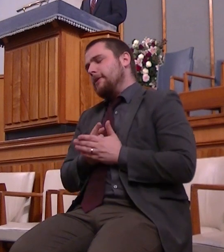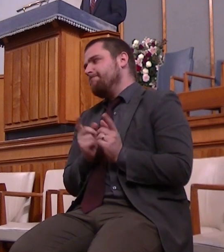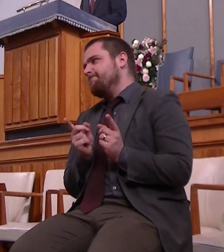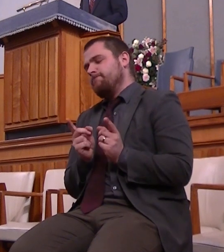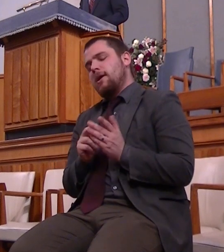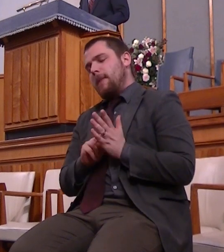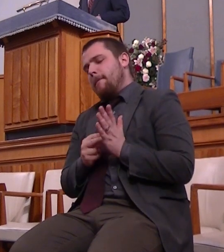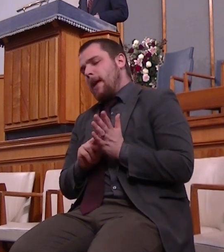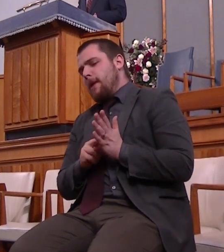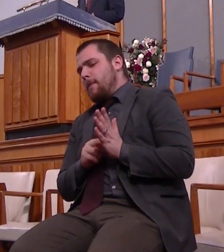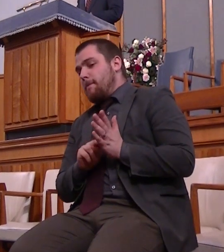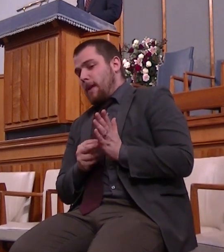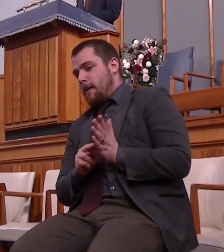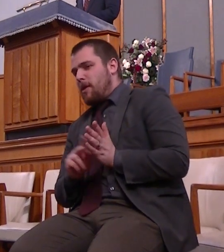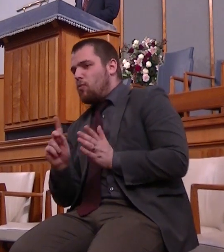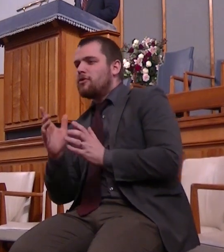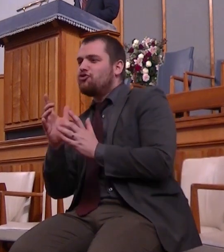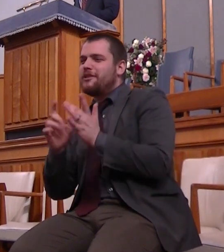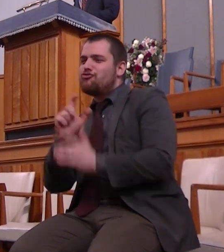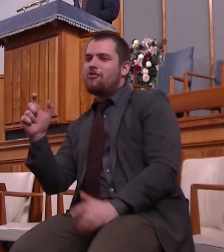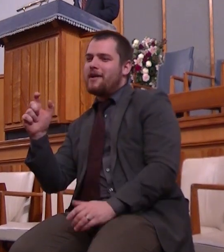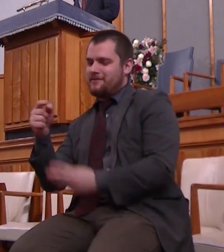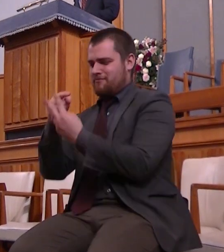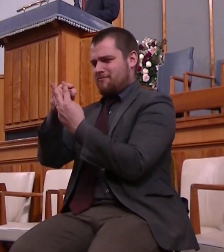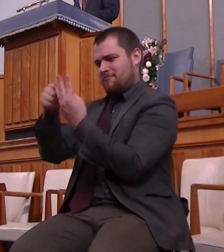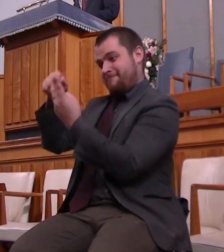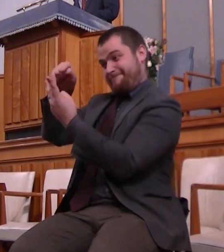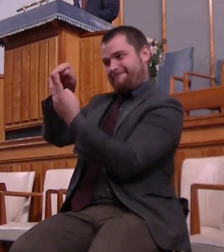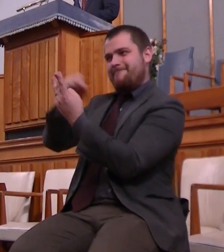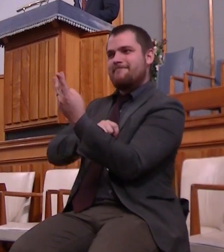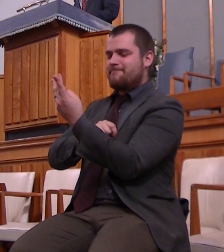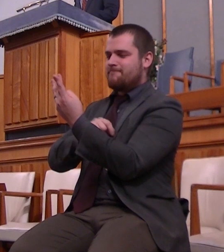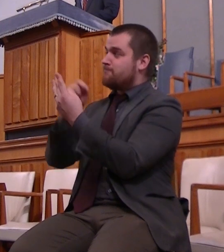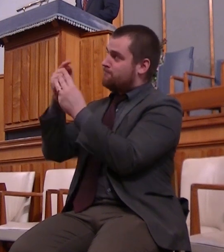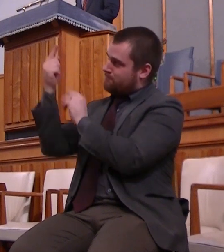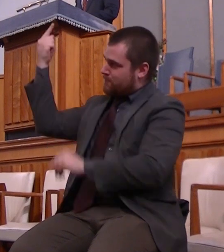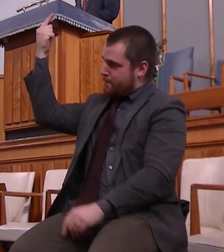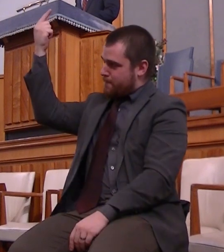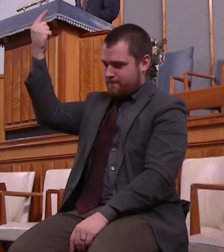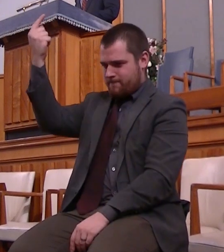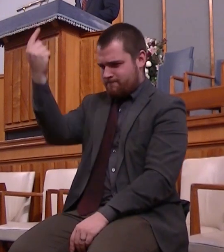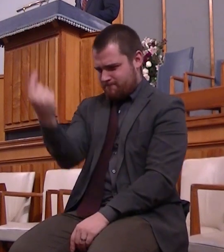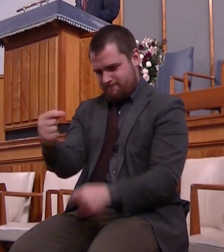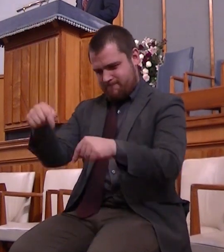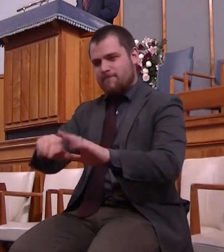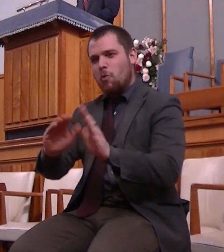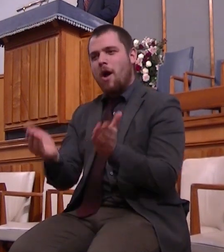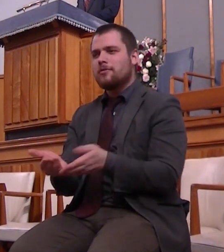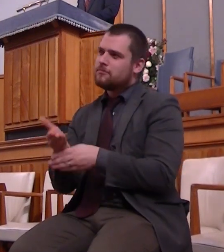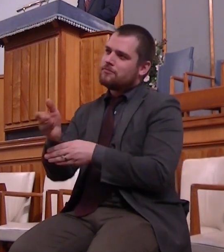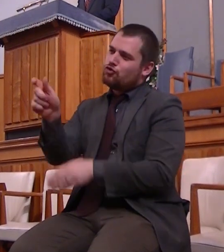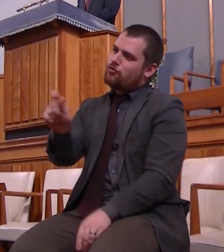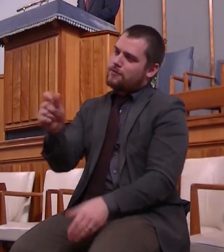he planned to send Christ, the second person of the Trinity, into this world to suffer and to die on